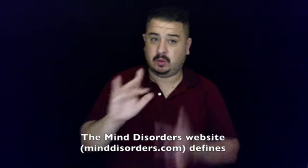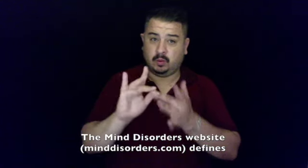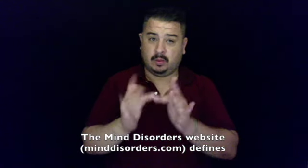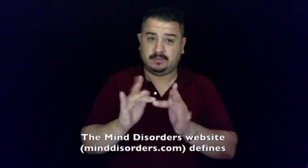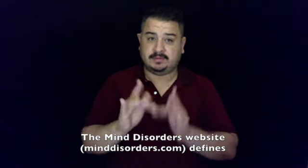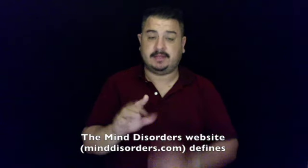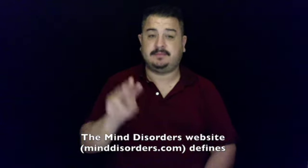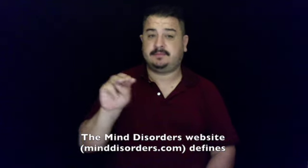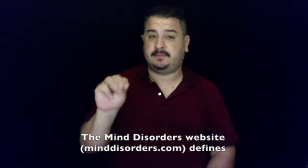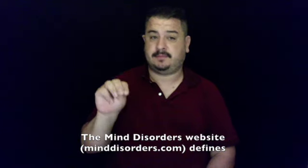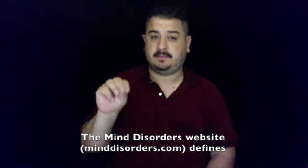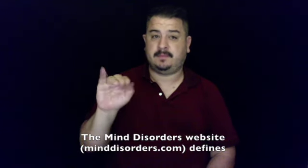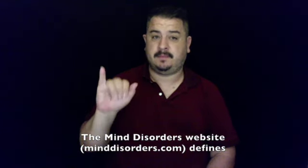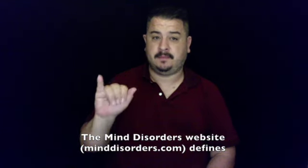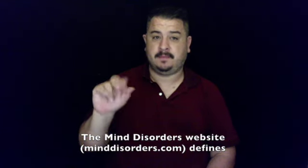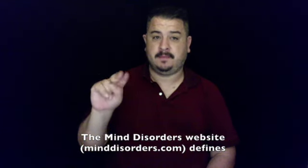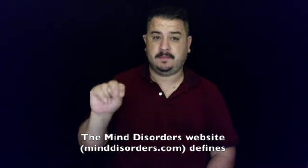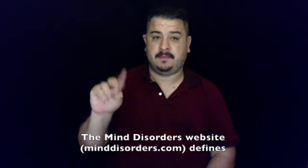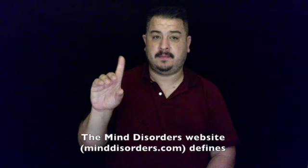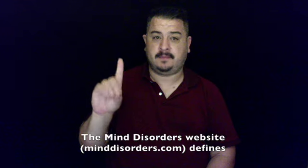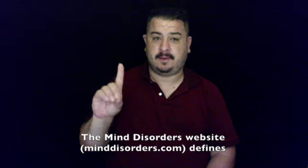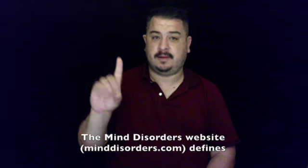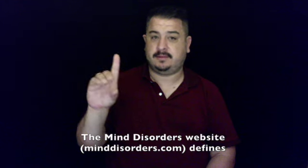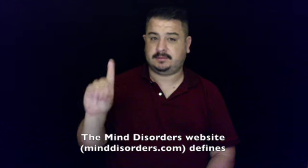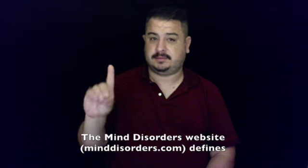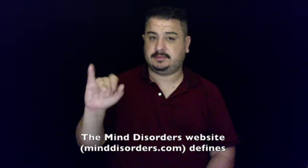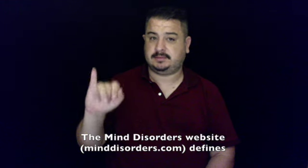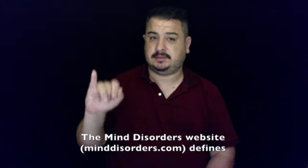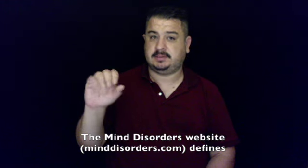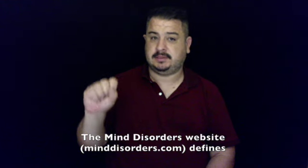The Mind Disorder website, minddisorders.com, defines